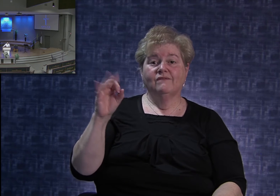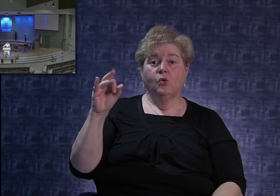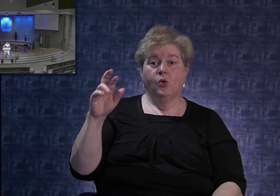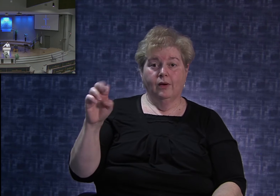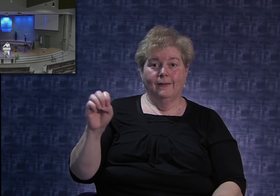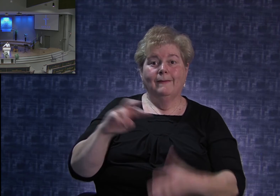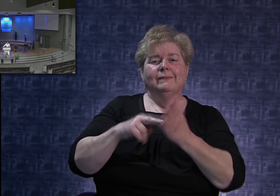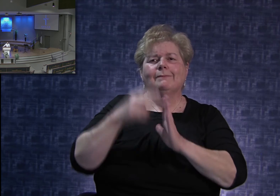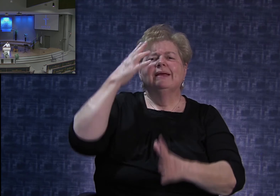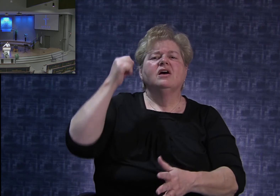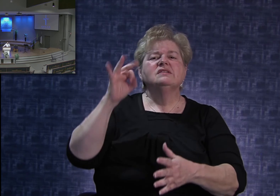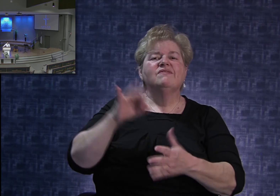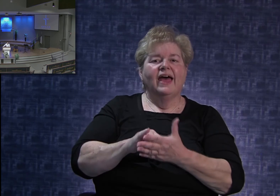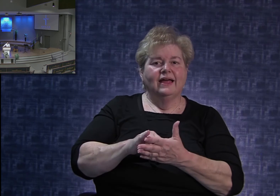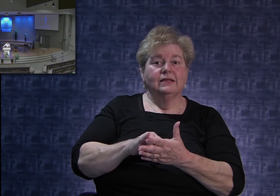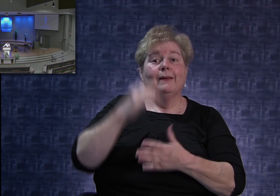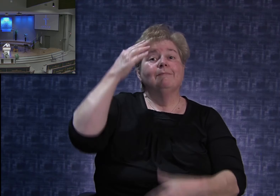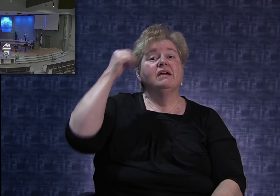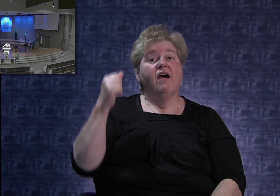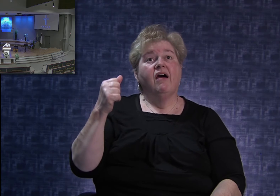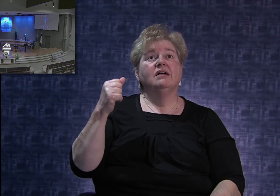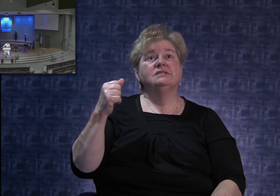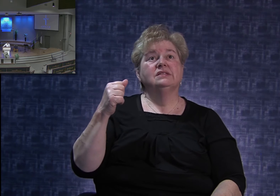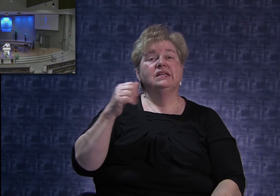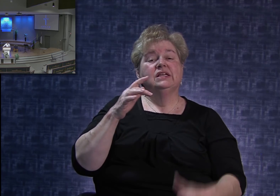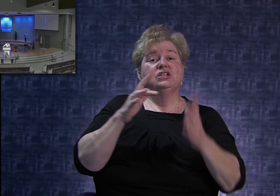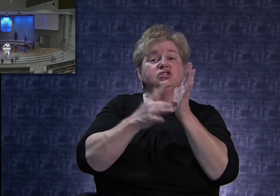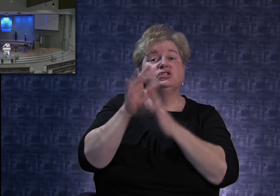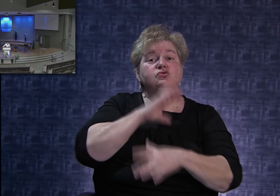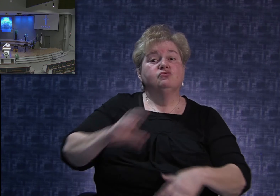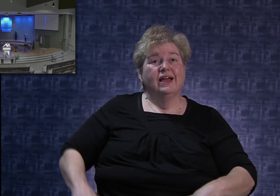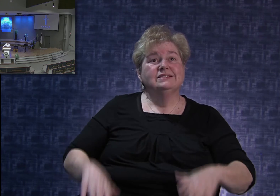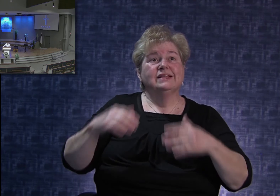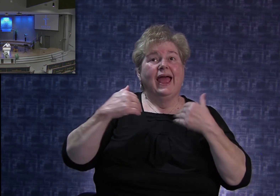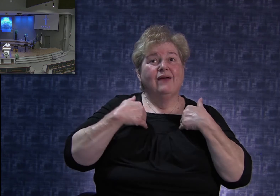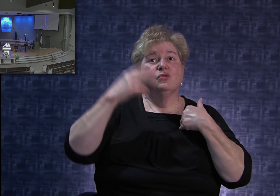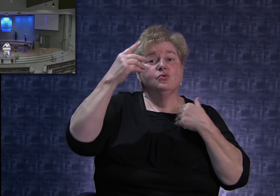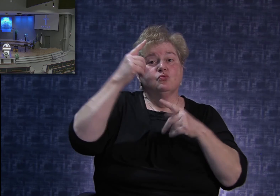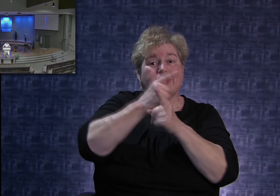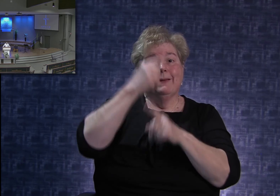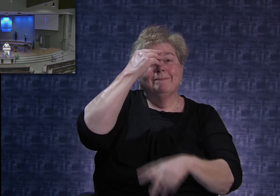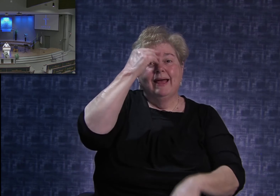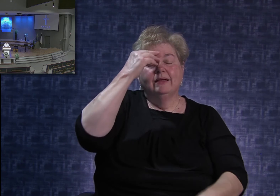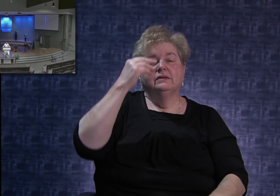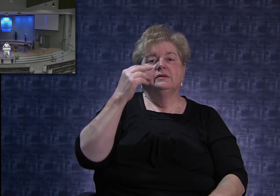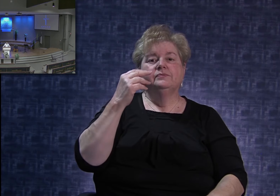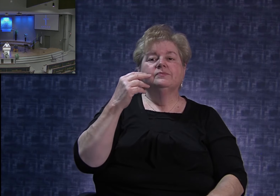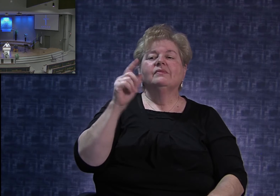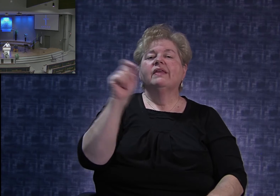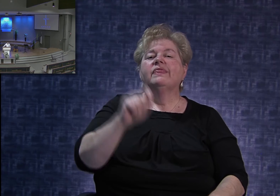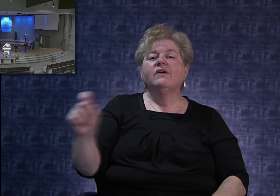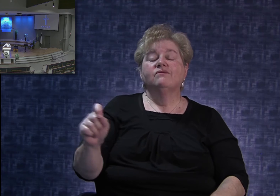because of this, because of the mind of Christ and the illustration of Christ, therefore, my beloved, as you